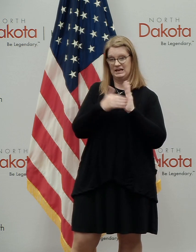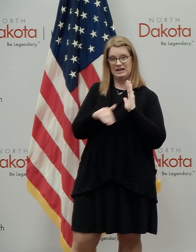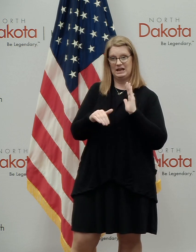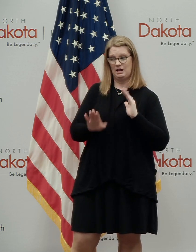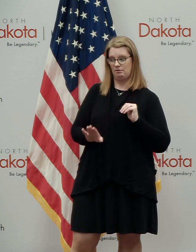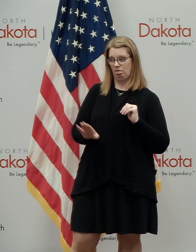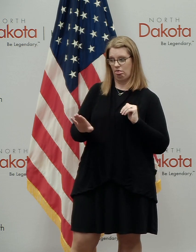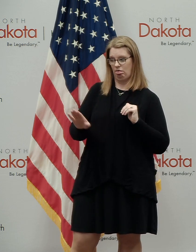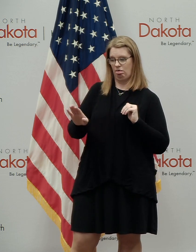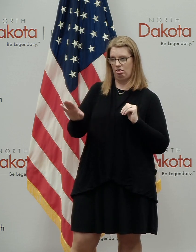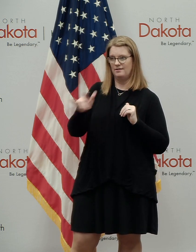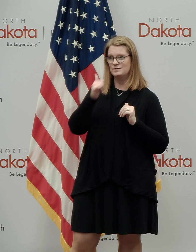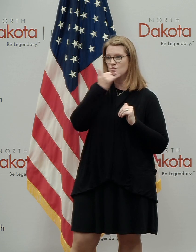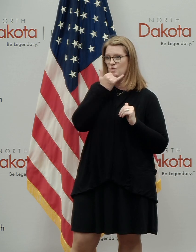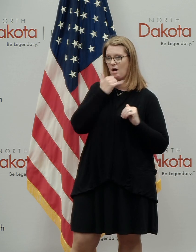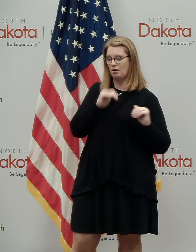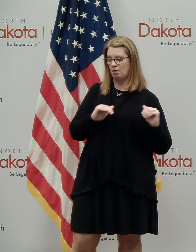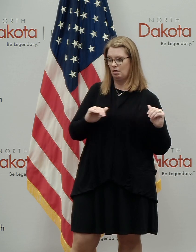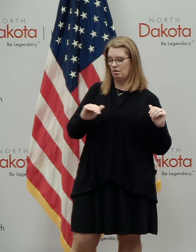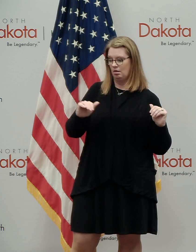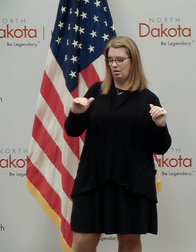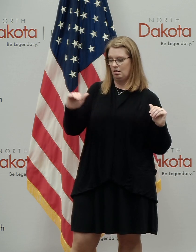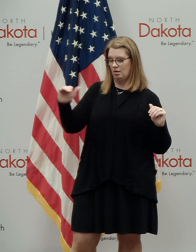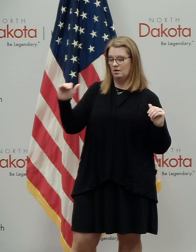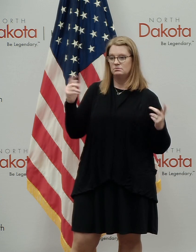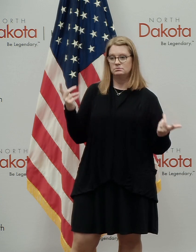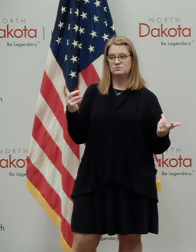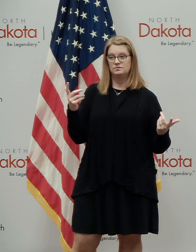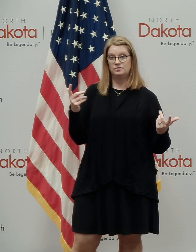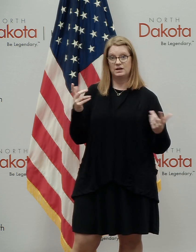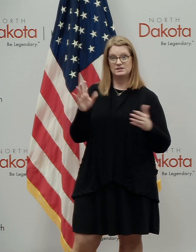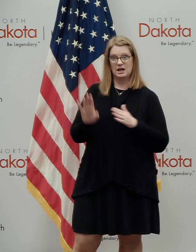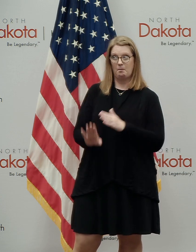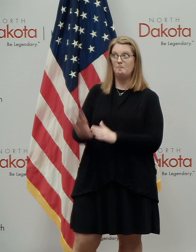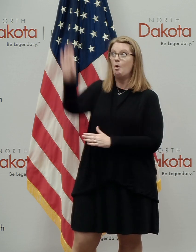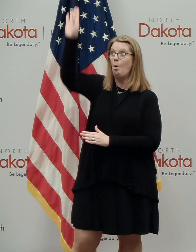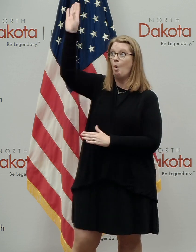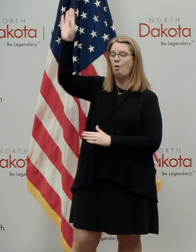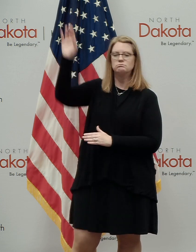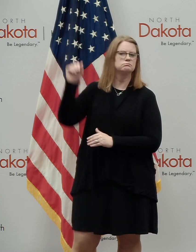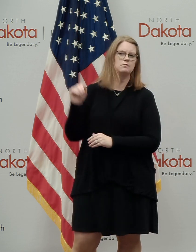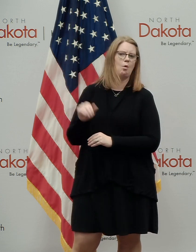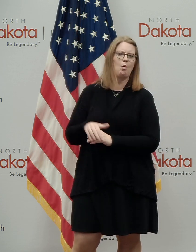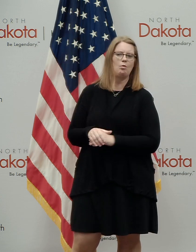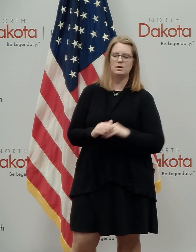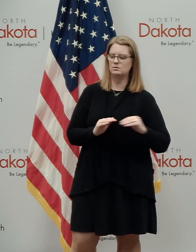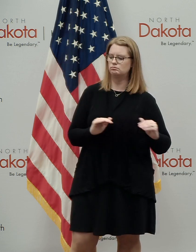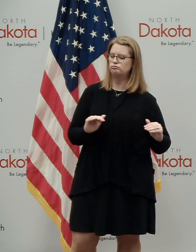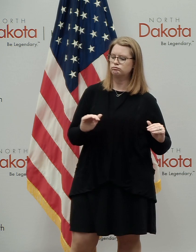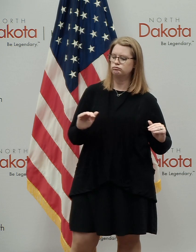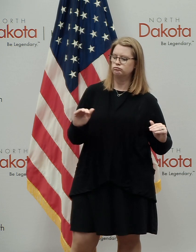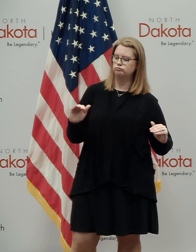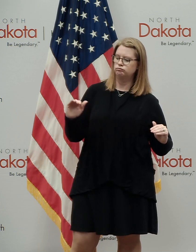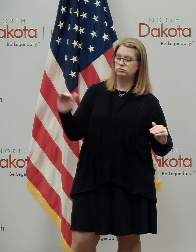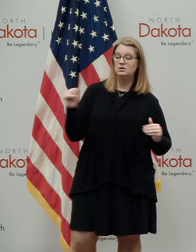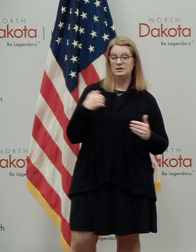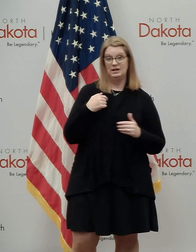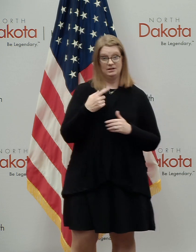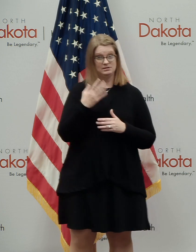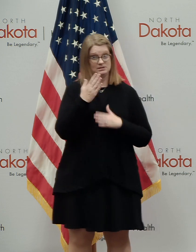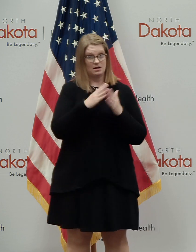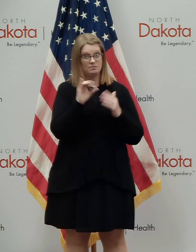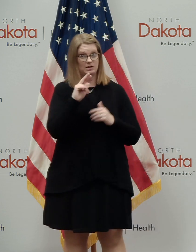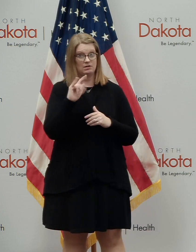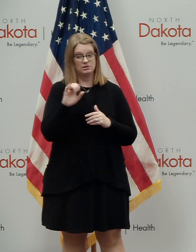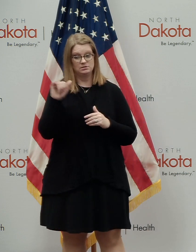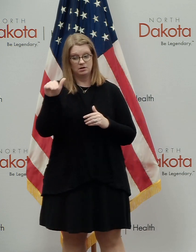going up, that would constitute the wrong direction. But is it skyrocketing? No. Have we seen in some counties it going down?